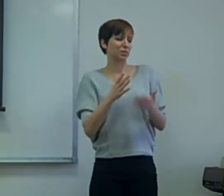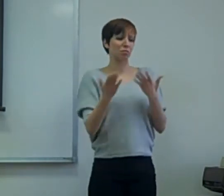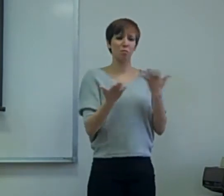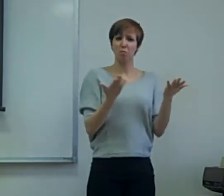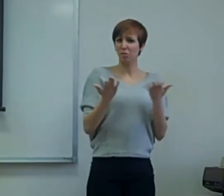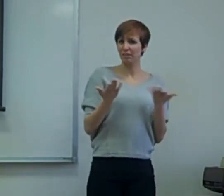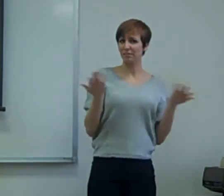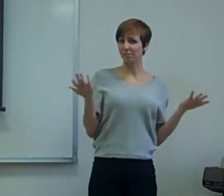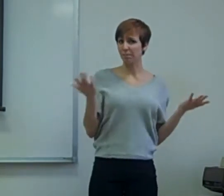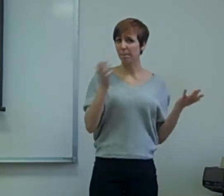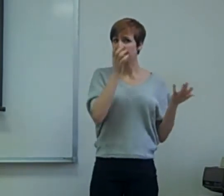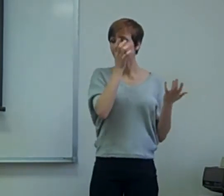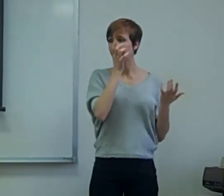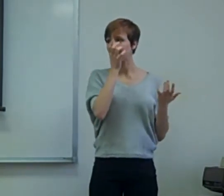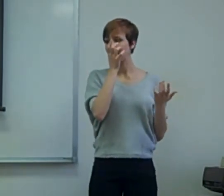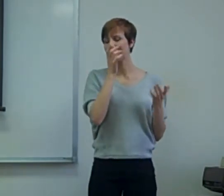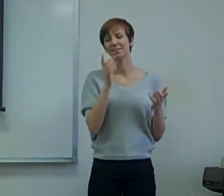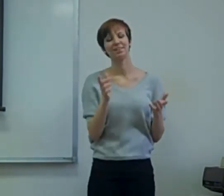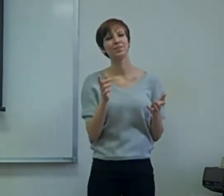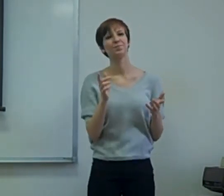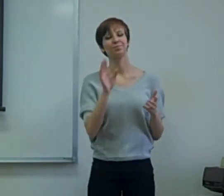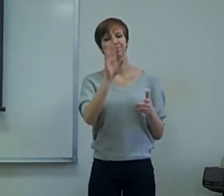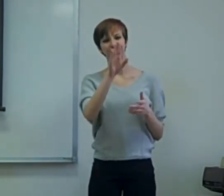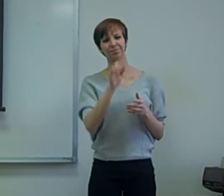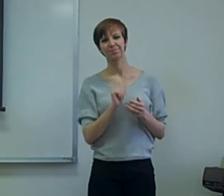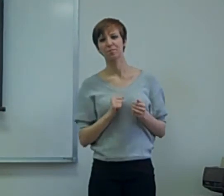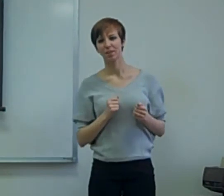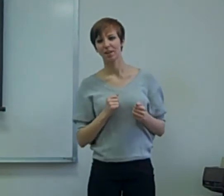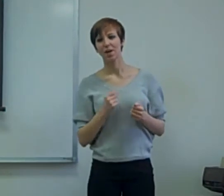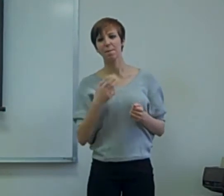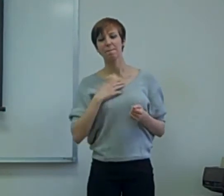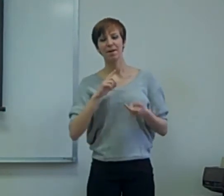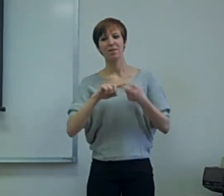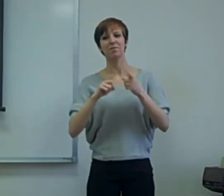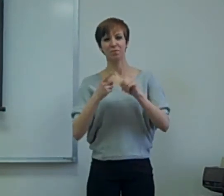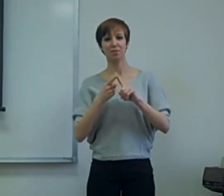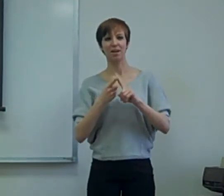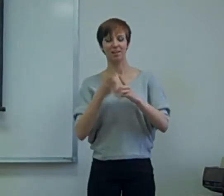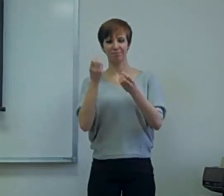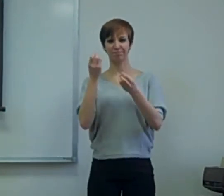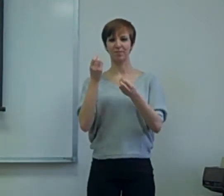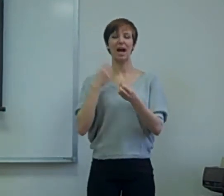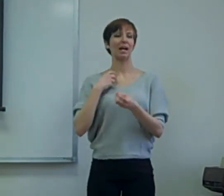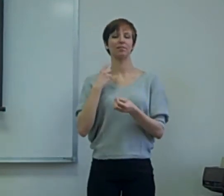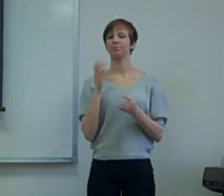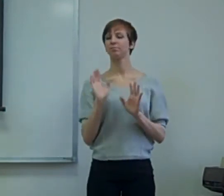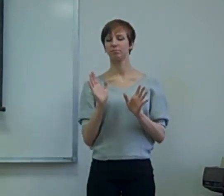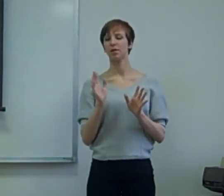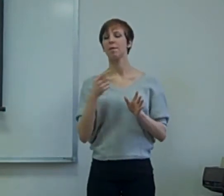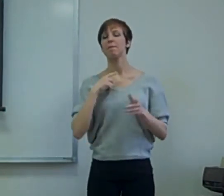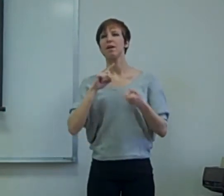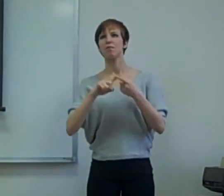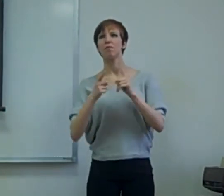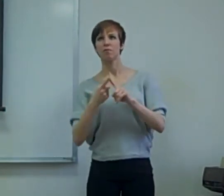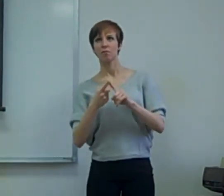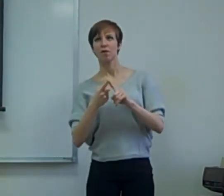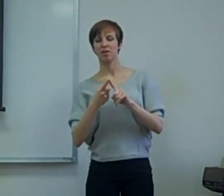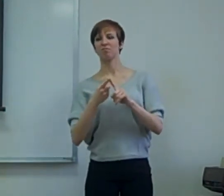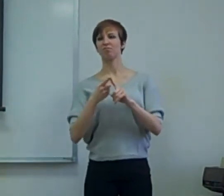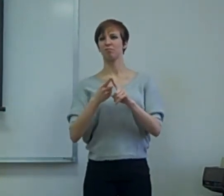who, I couldn't believe she said this, okay, when my son died. So I call her up, And this is like maybe, let's see, we found